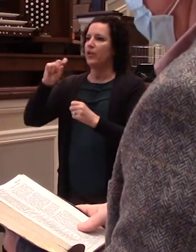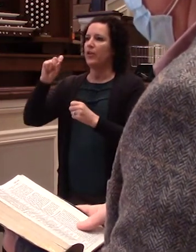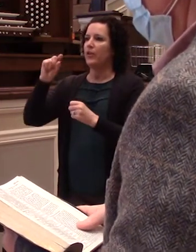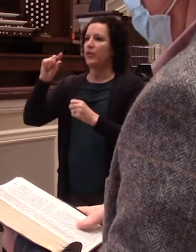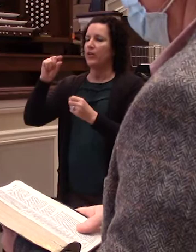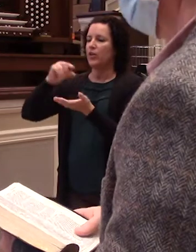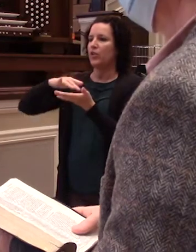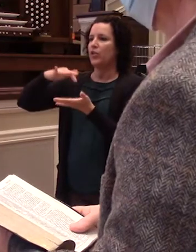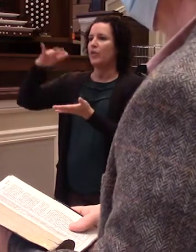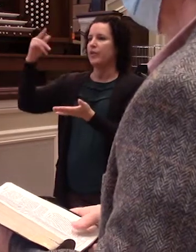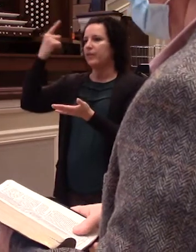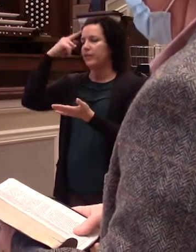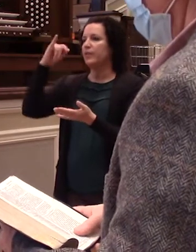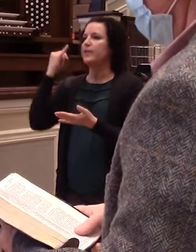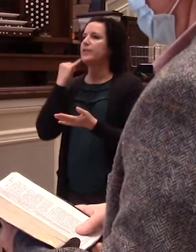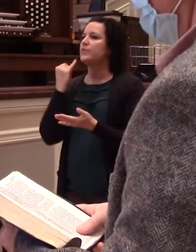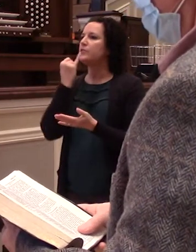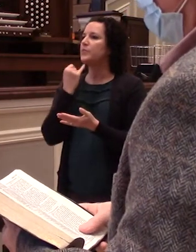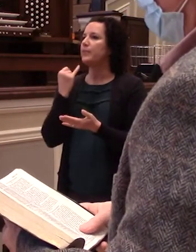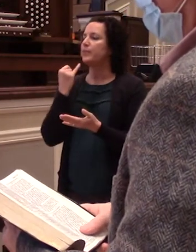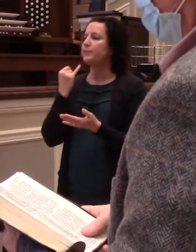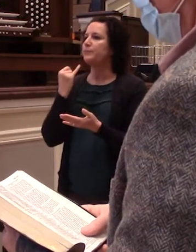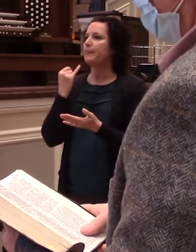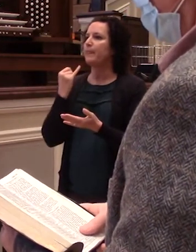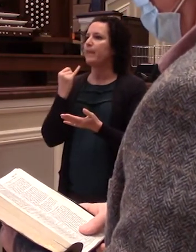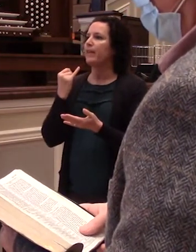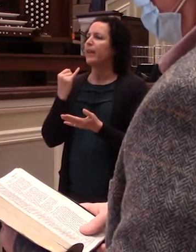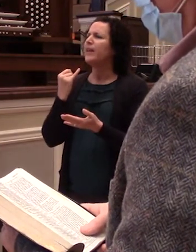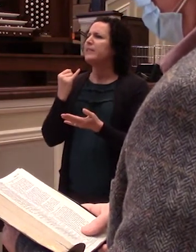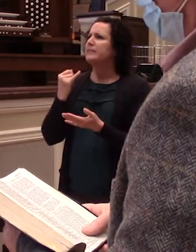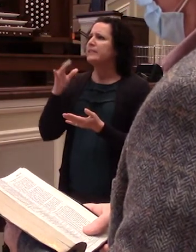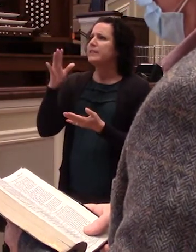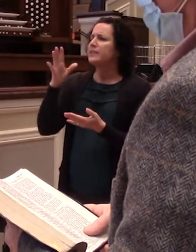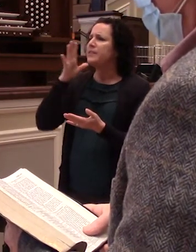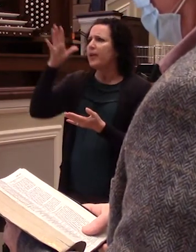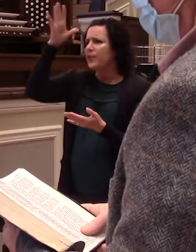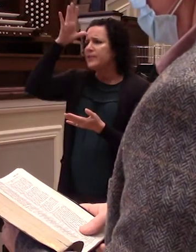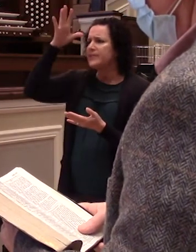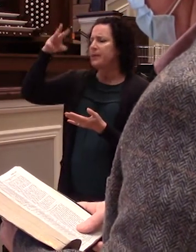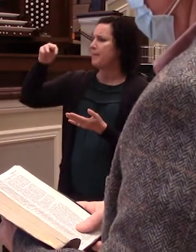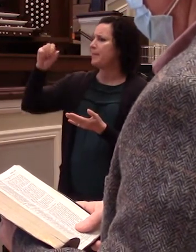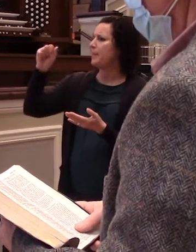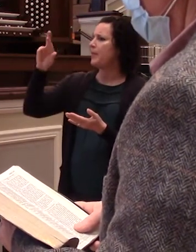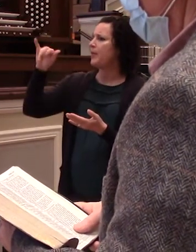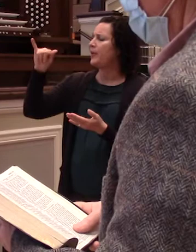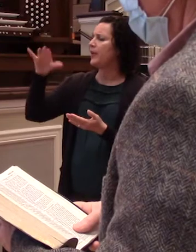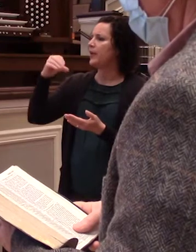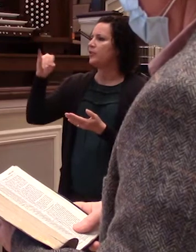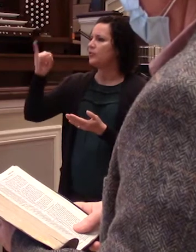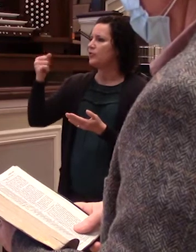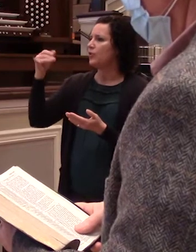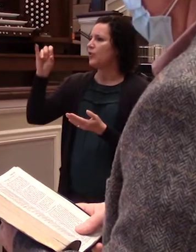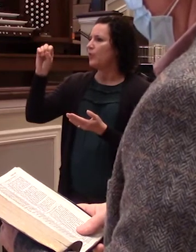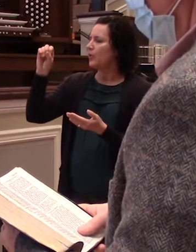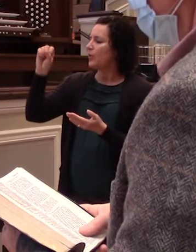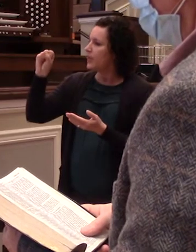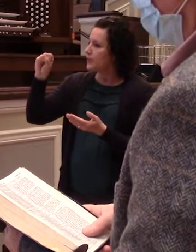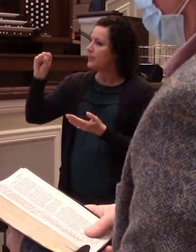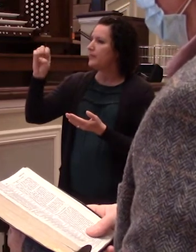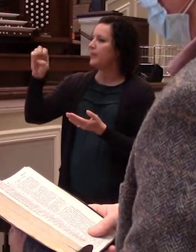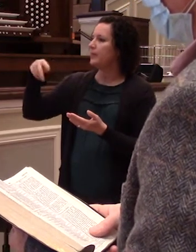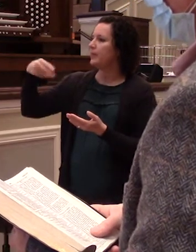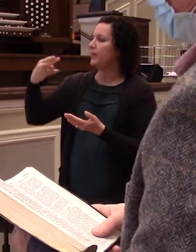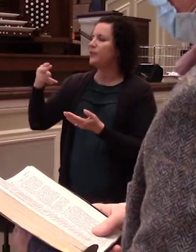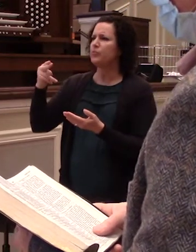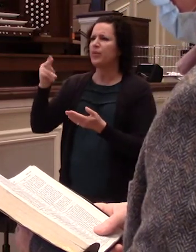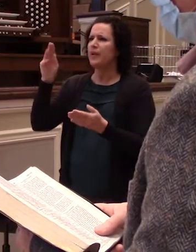that's Mary and Joseph, his father and mother were amazed at the things which were being said about him. And Simeon blessed them, and he said to Mary his mother, behold, this child